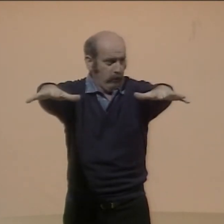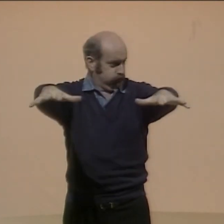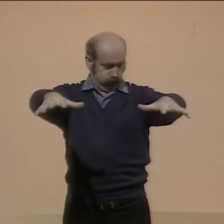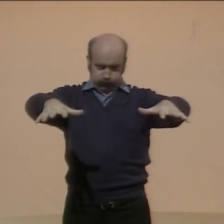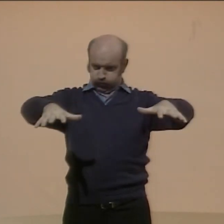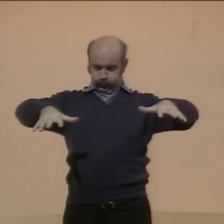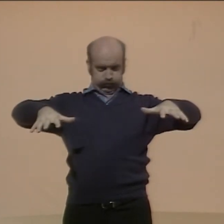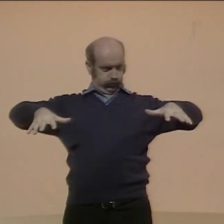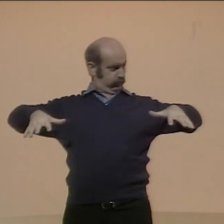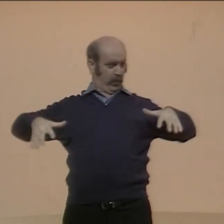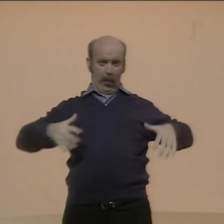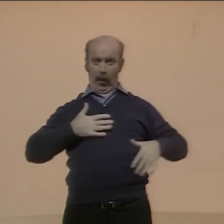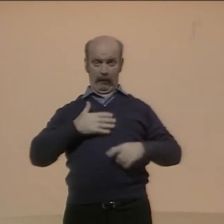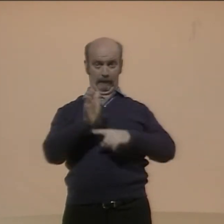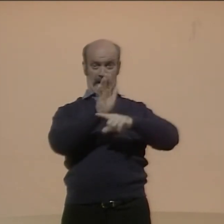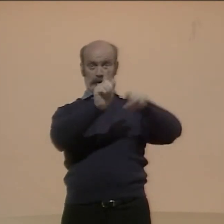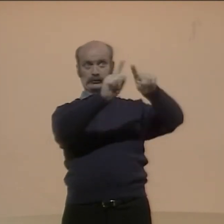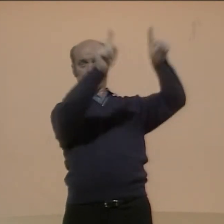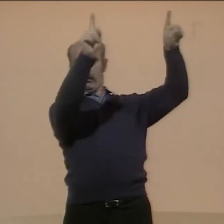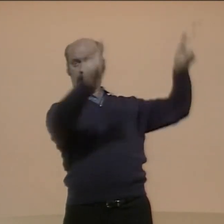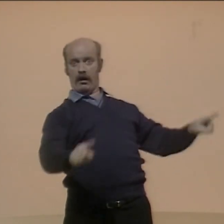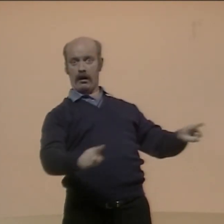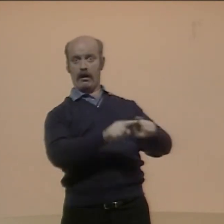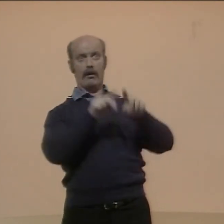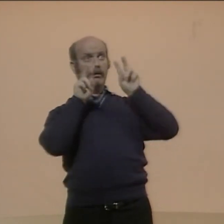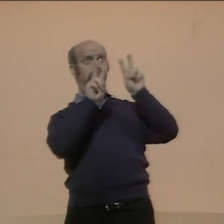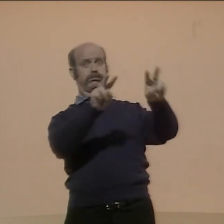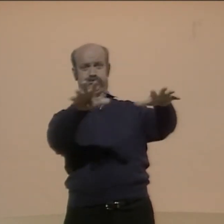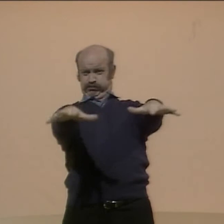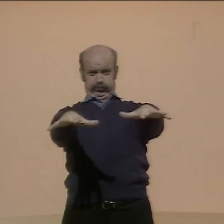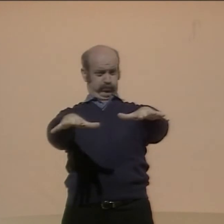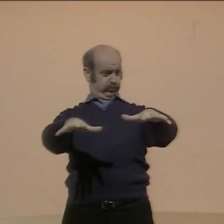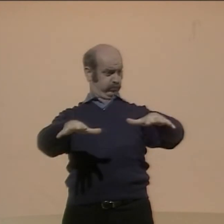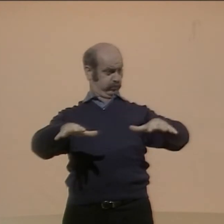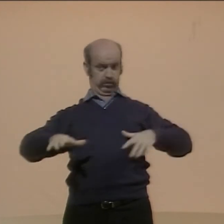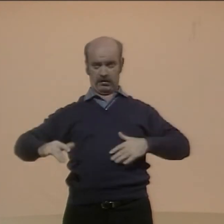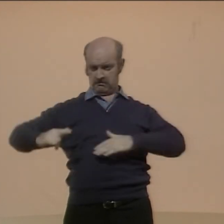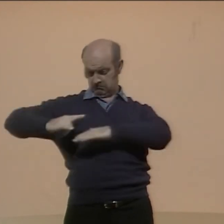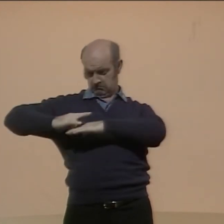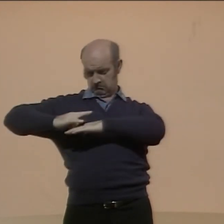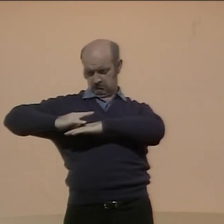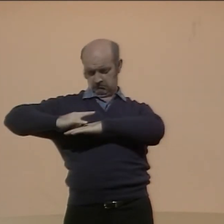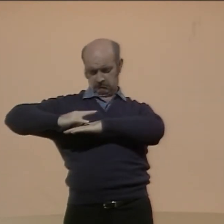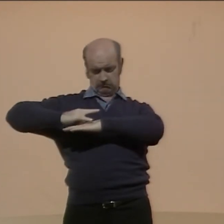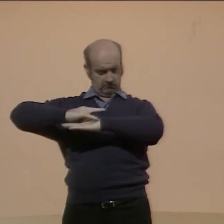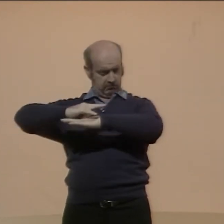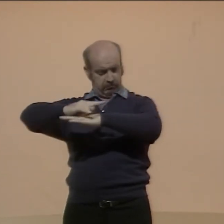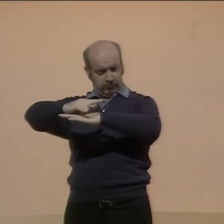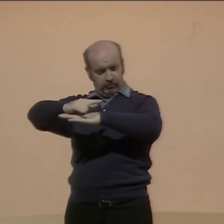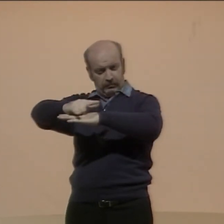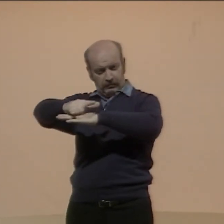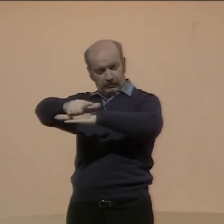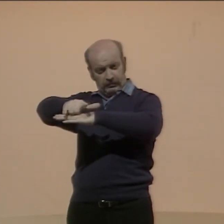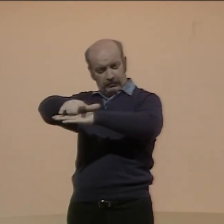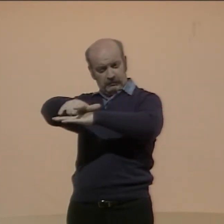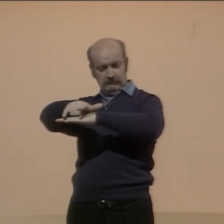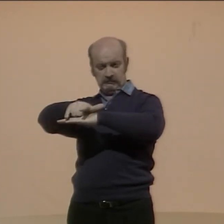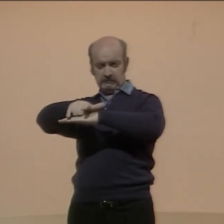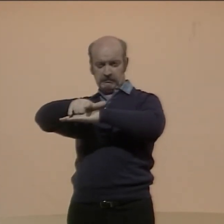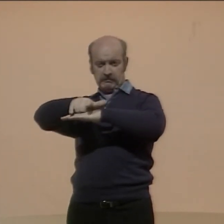board. There are rows and rows of seats in the aeroplanes, and they even show films during the flights. These planes taxi out onto the